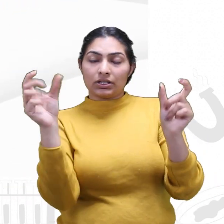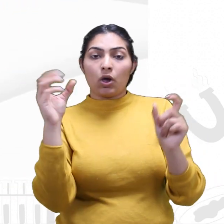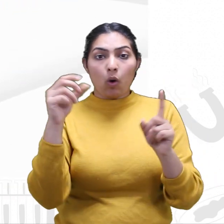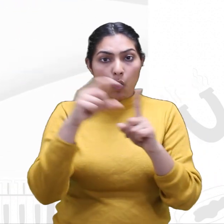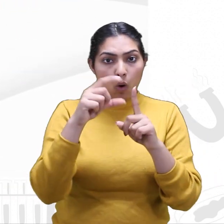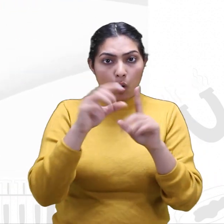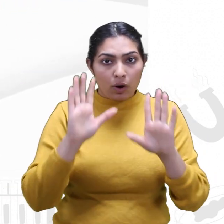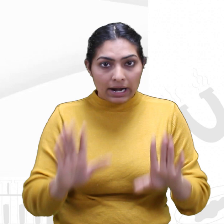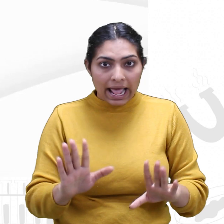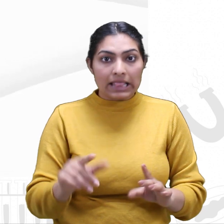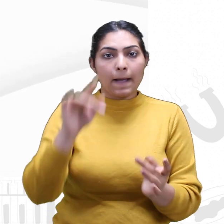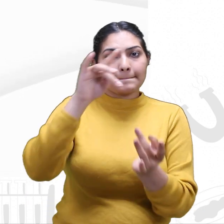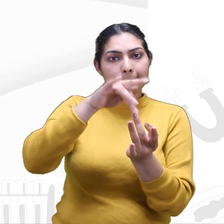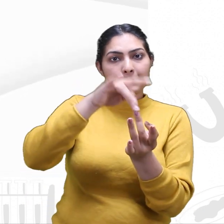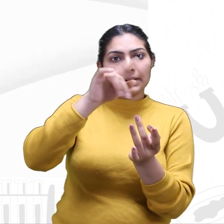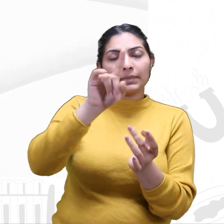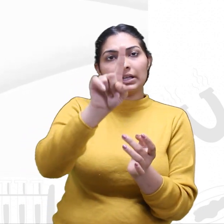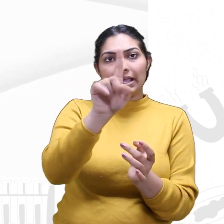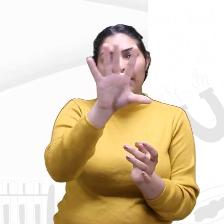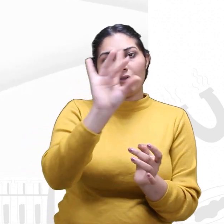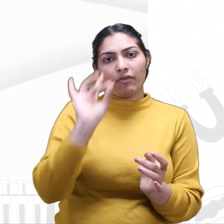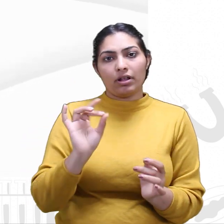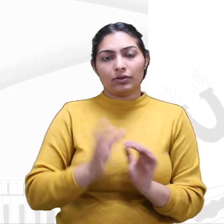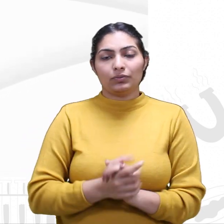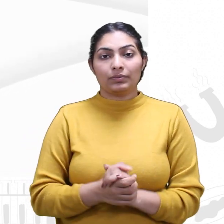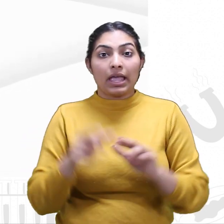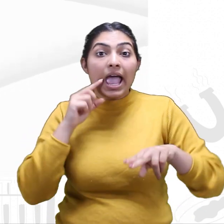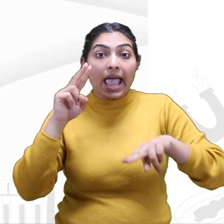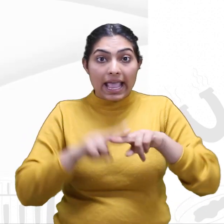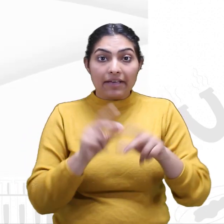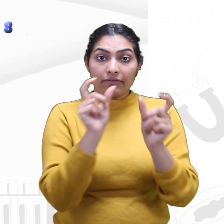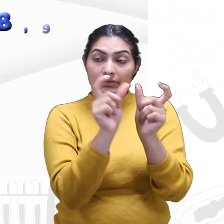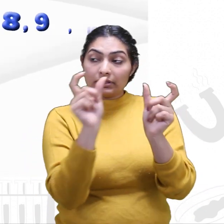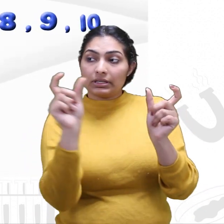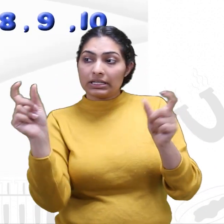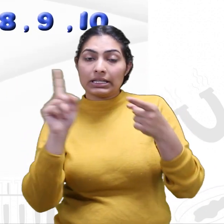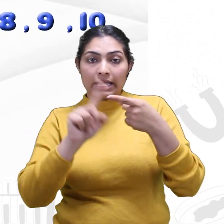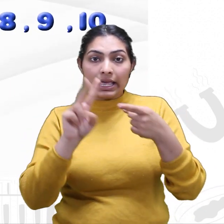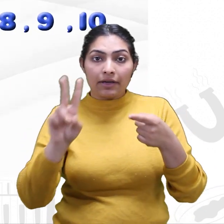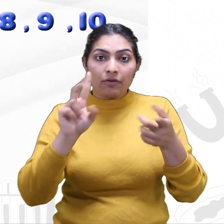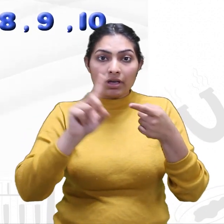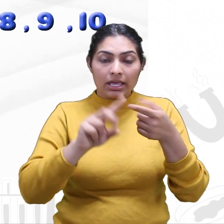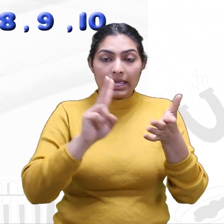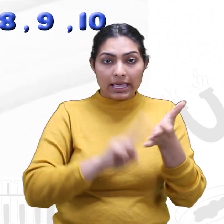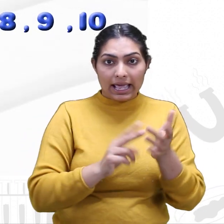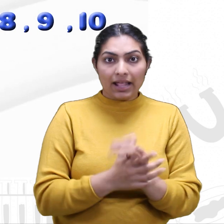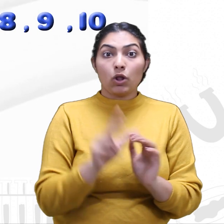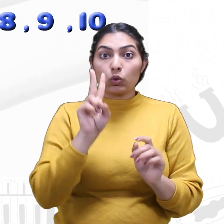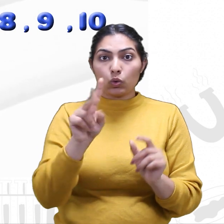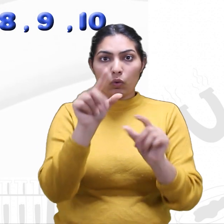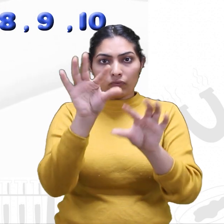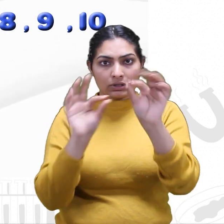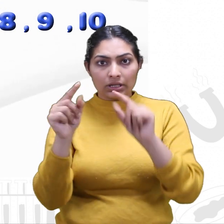If the data set has an odd number of values, the median is the middle value. If the data set has an even number